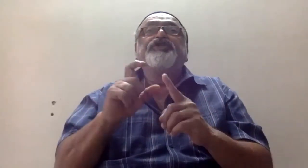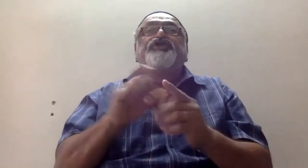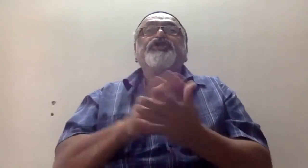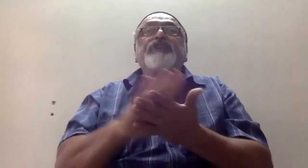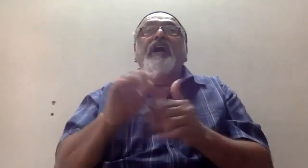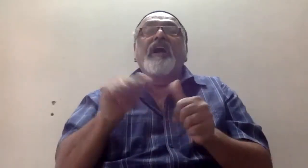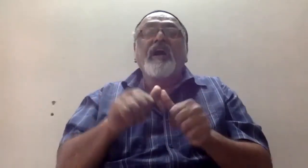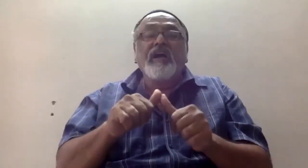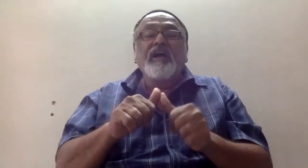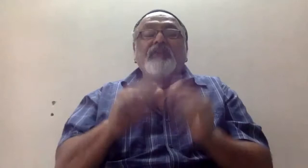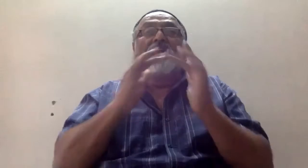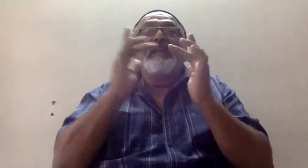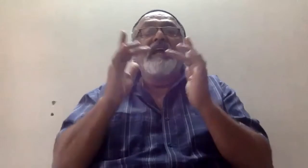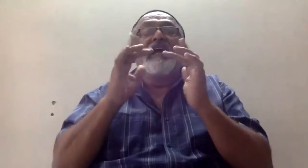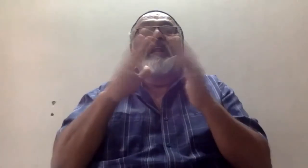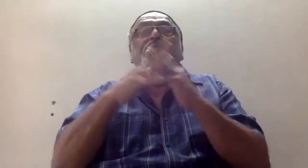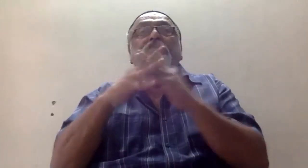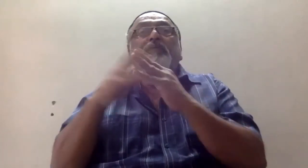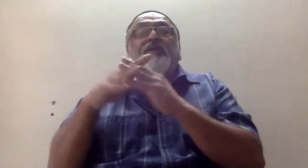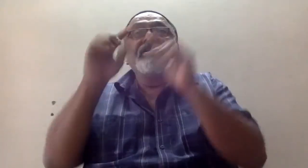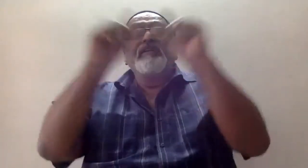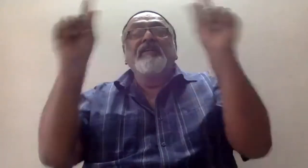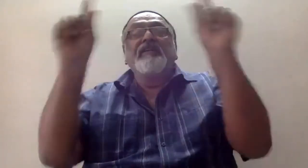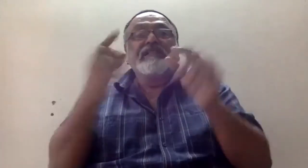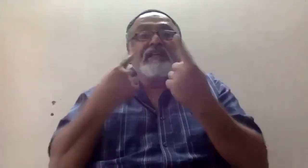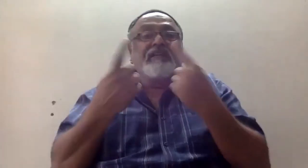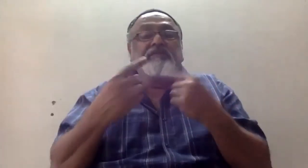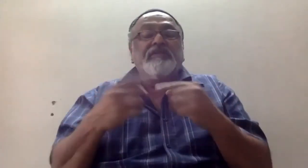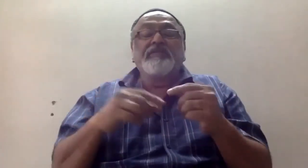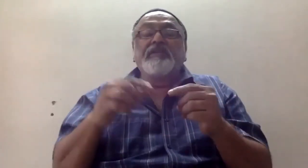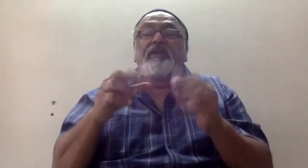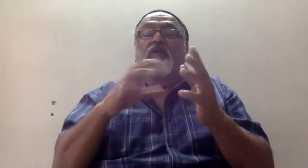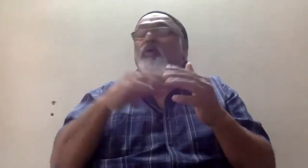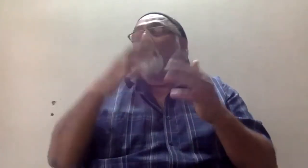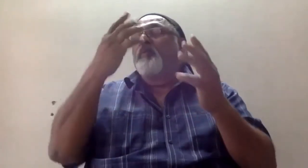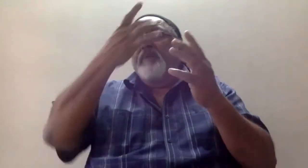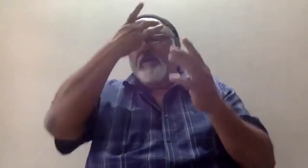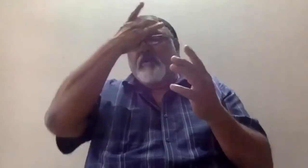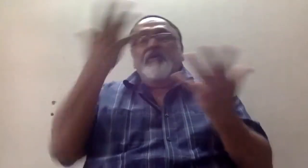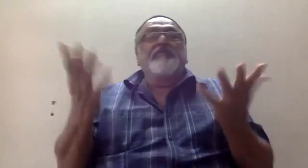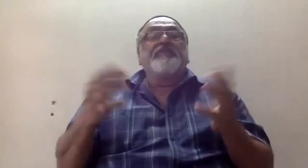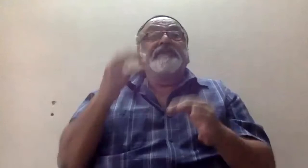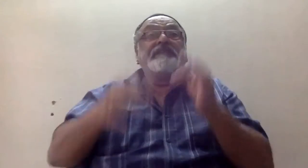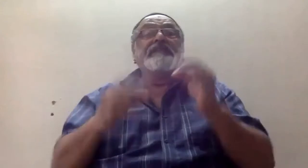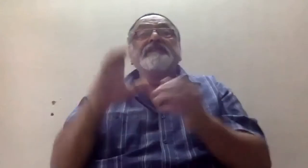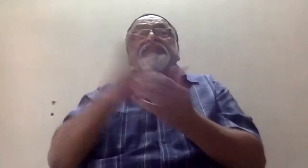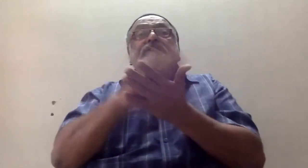There was a committee which was e-committee headed by Justice Chandrachud himself, and some of